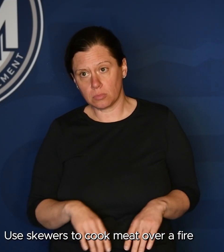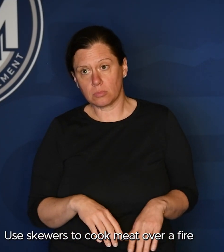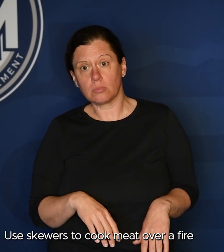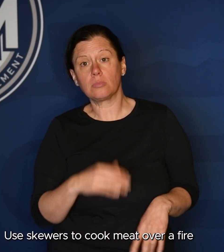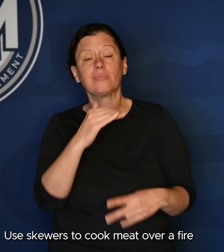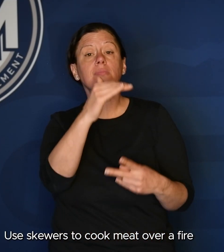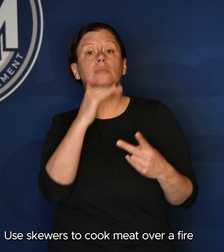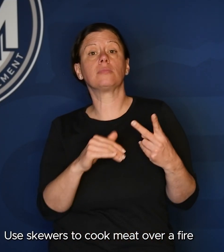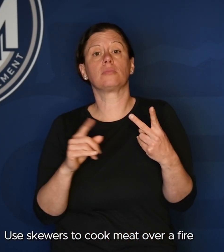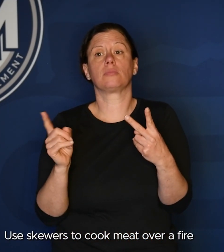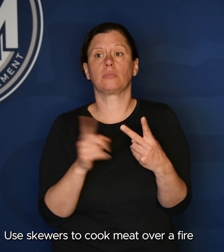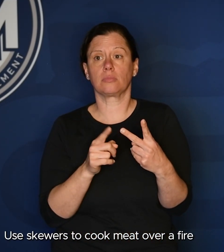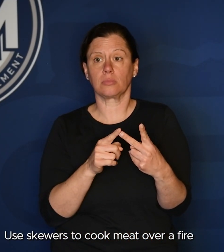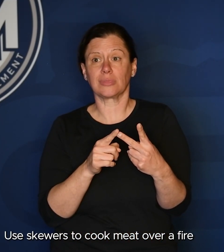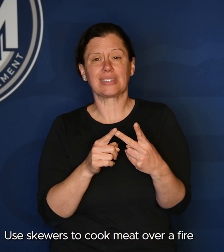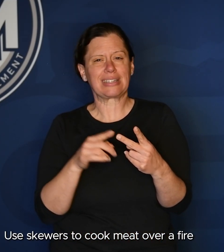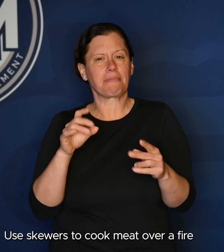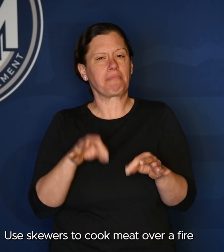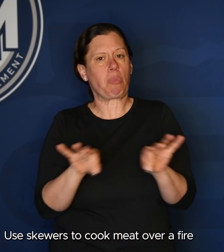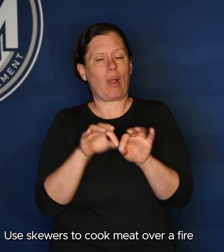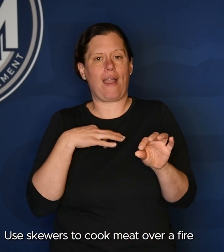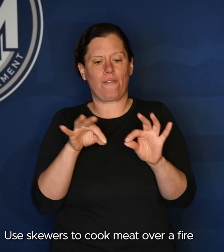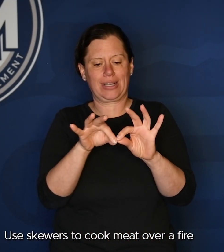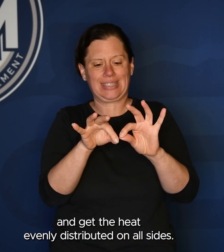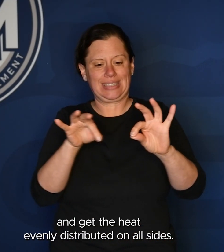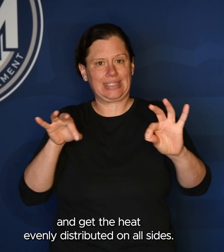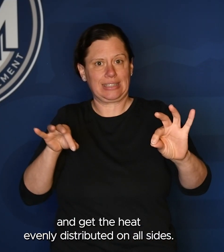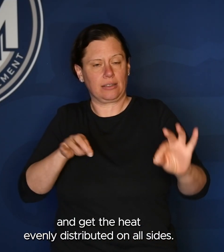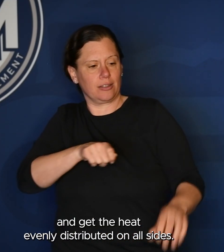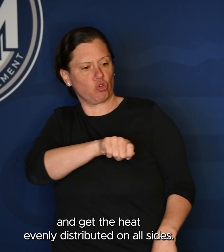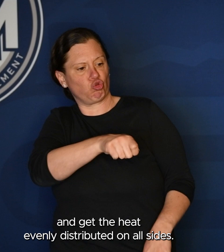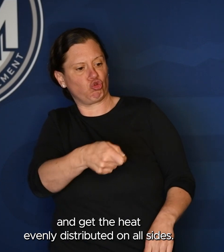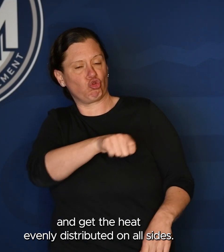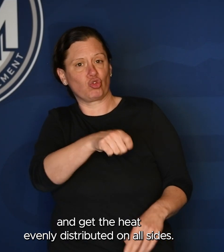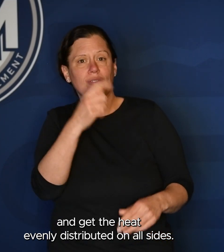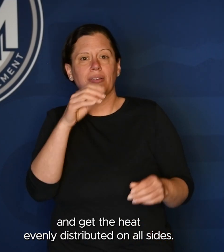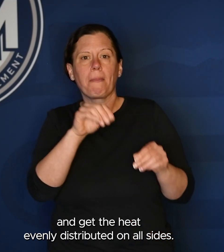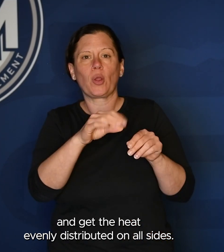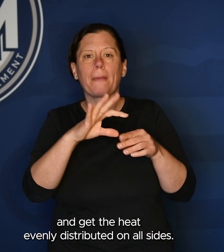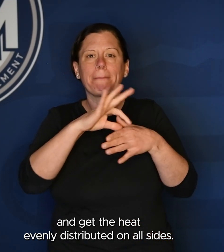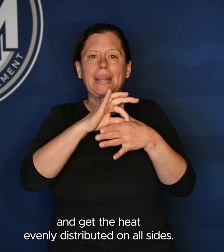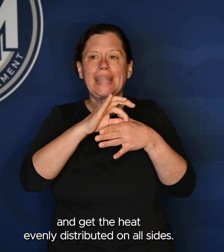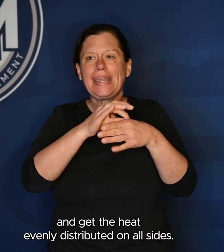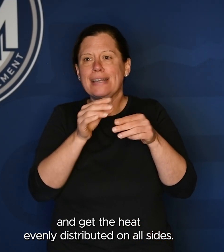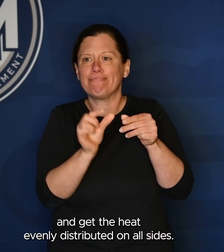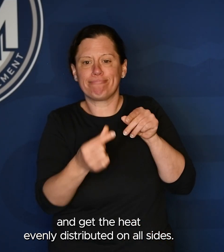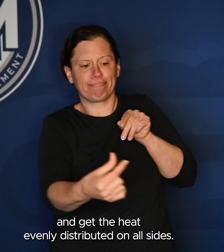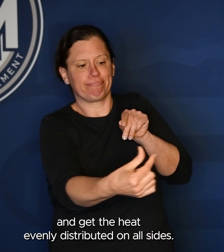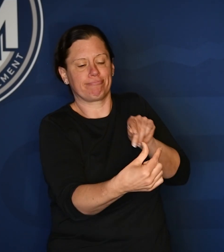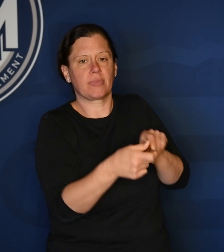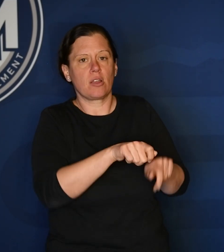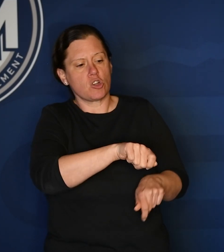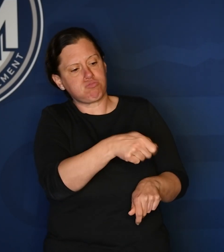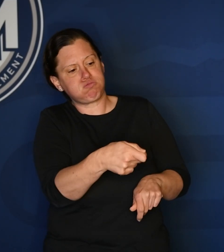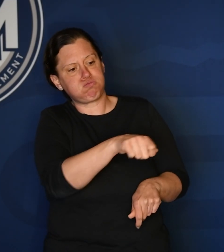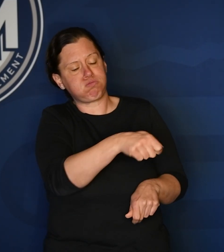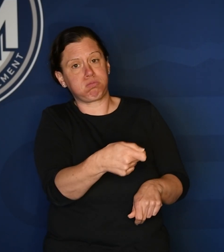Use skewers to cook meat over a fire and get the heat evenly distributed on all sides.